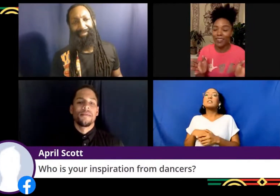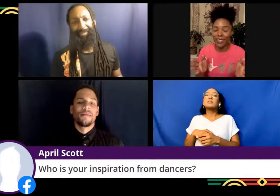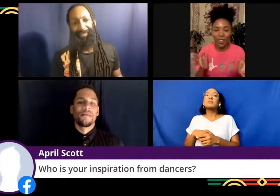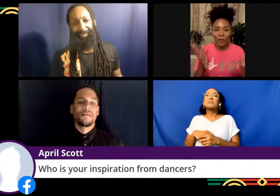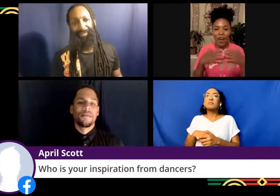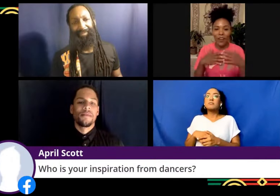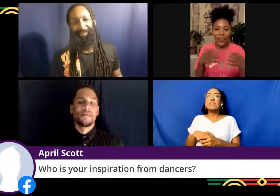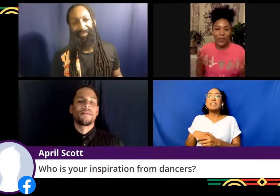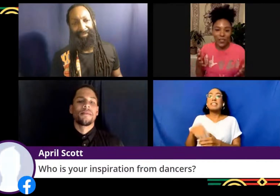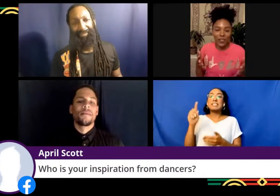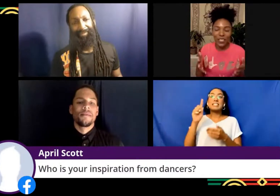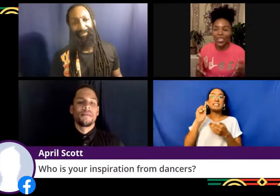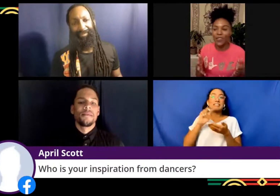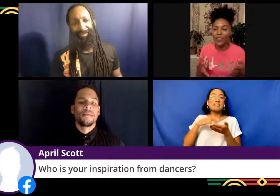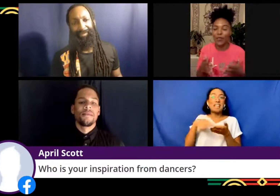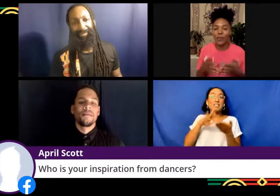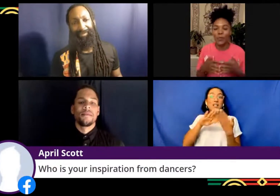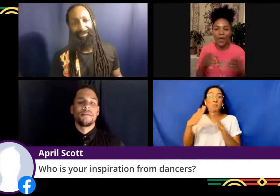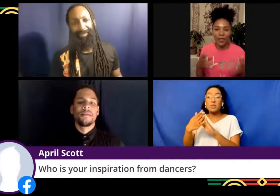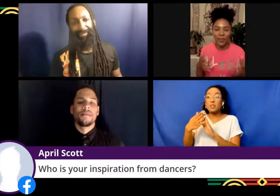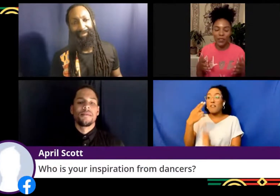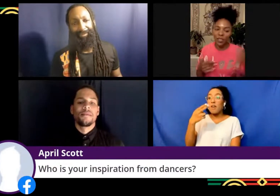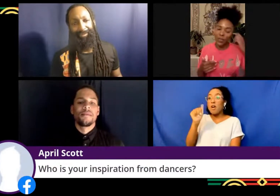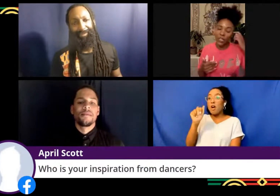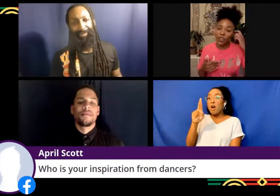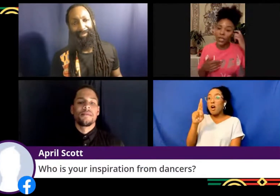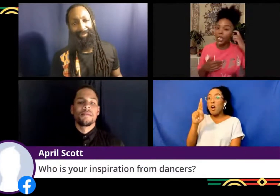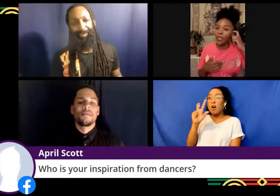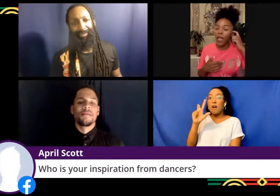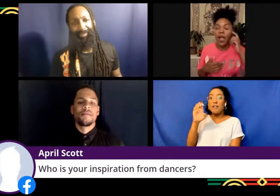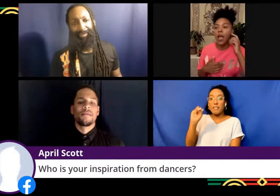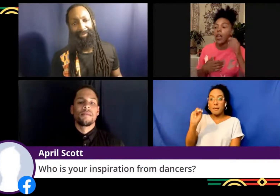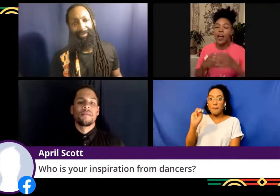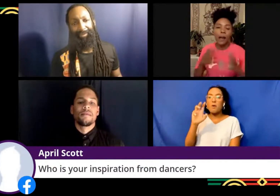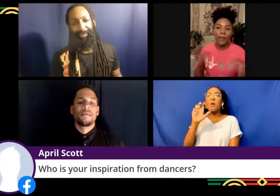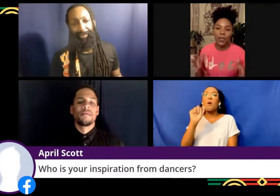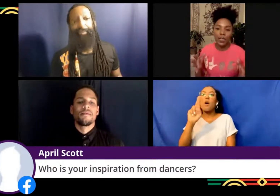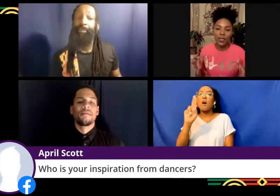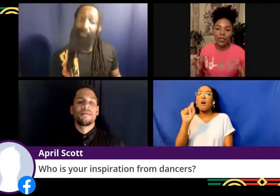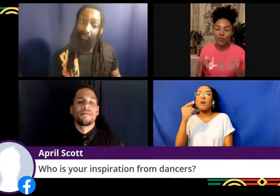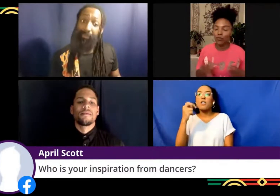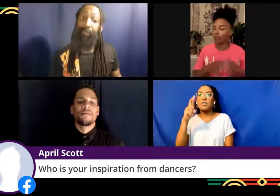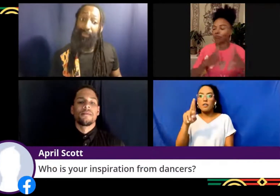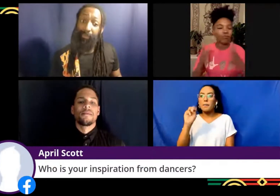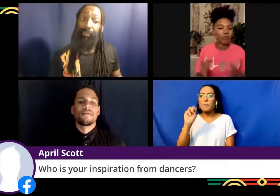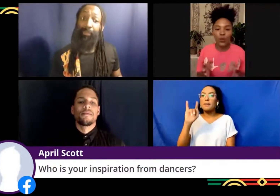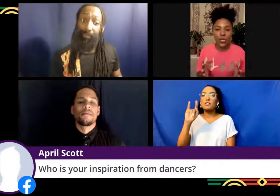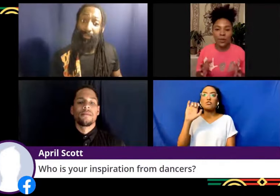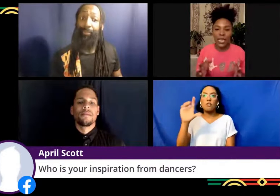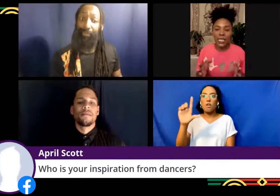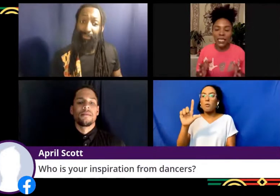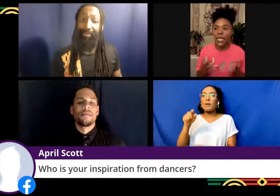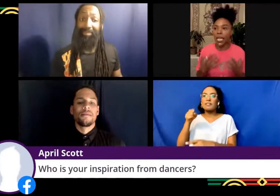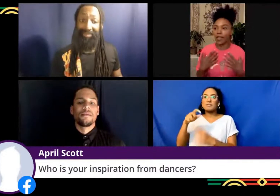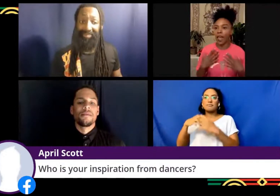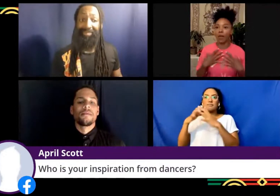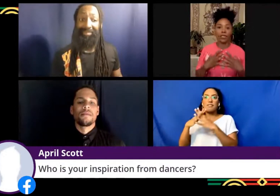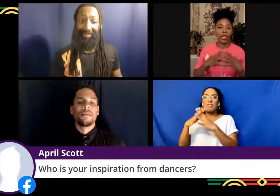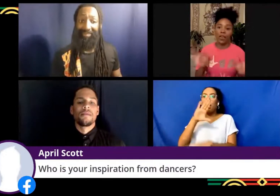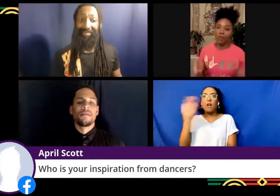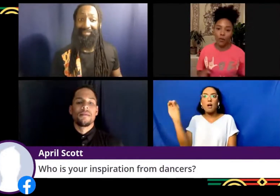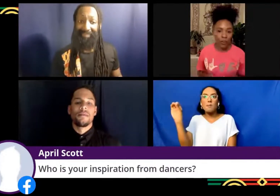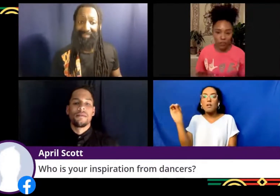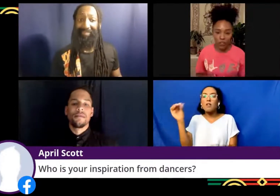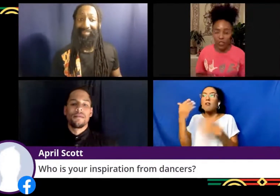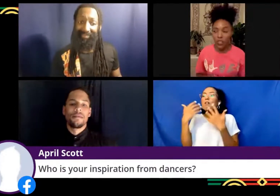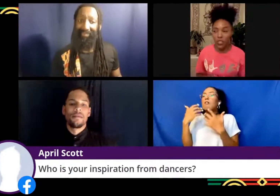Harlem. What Arthur Mitchell did for the Black community when he created that company was amazing. And I